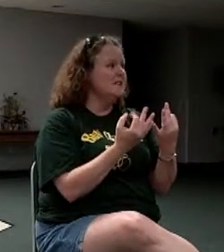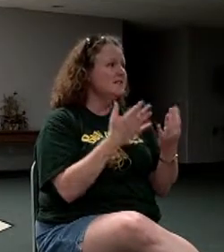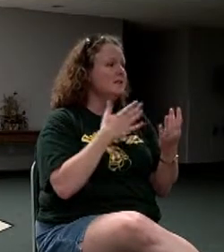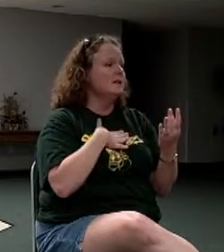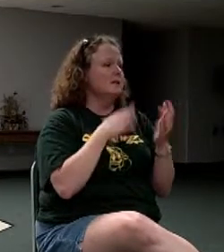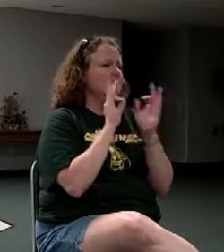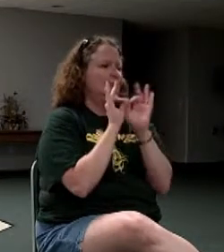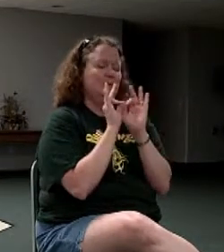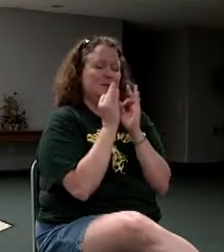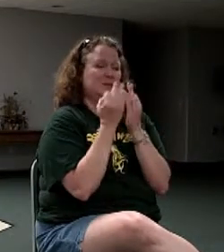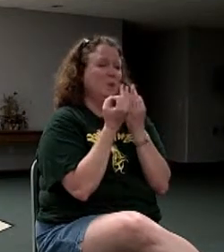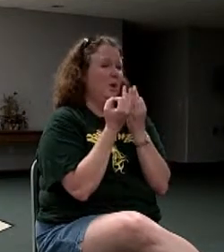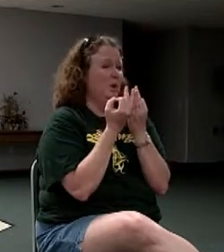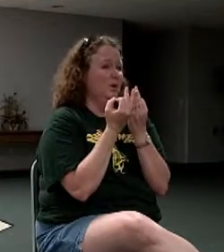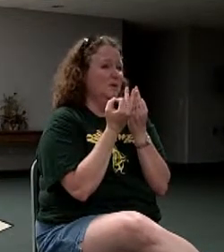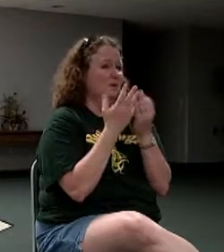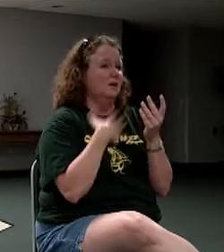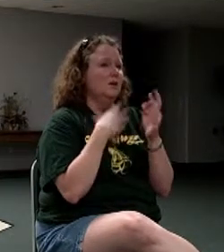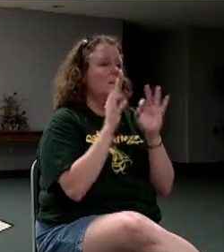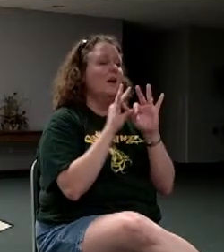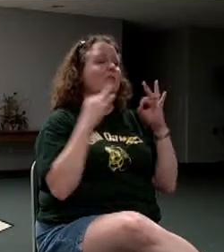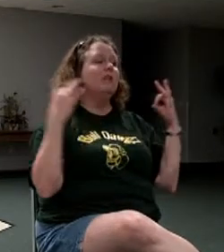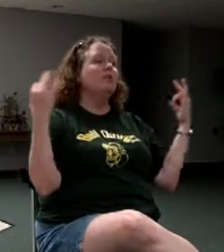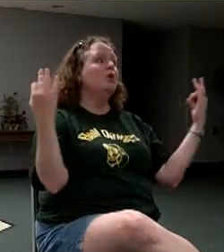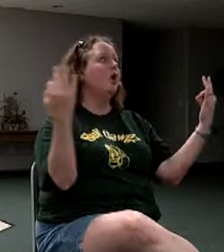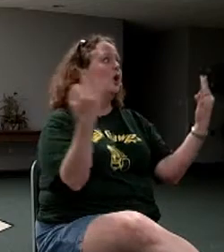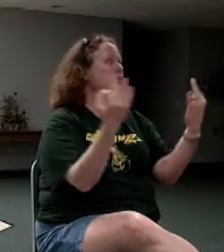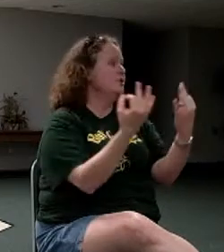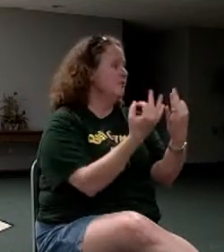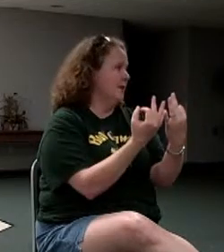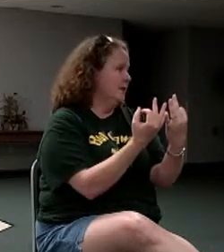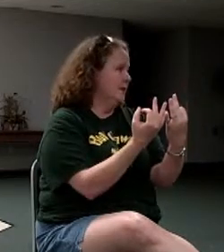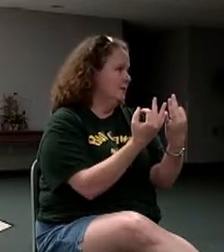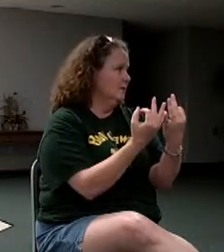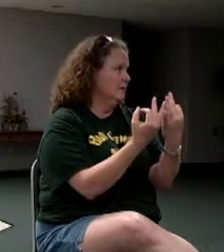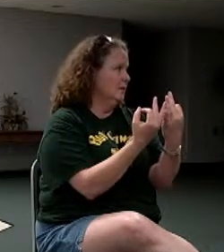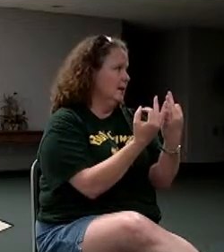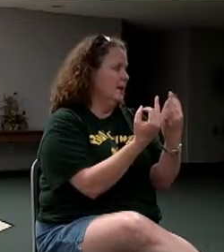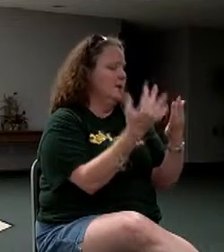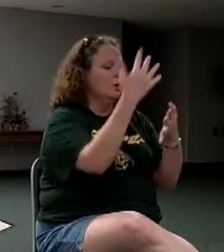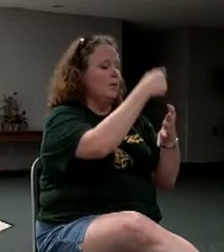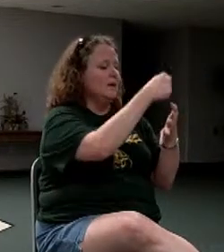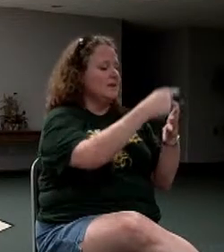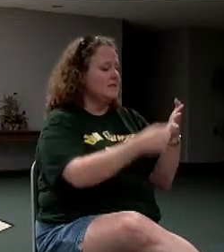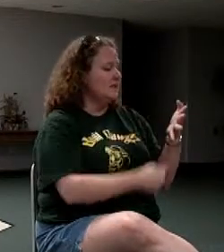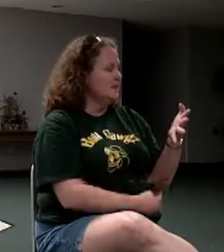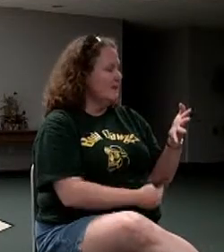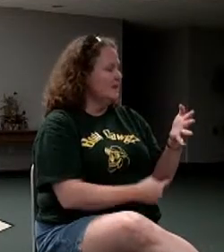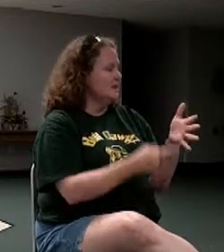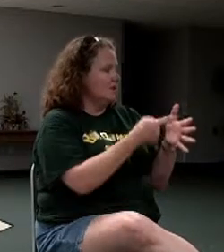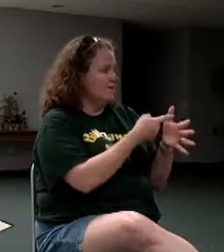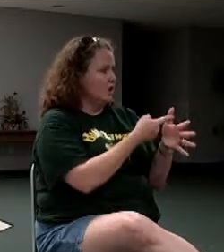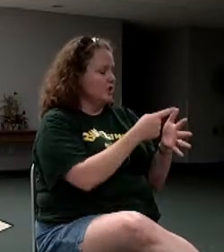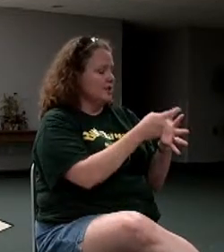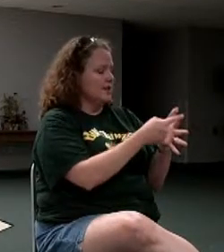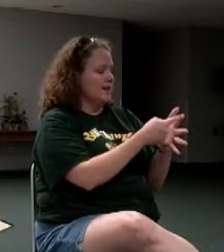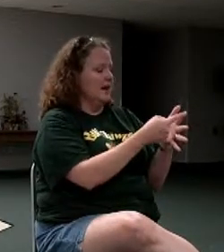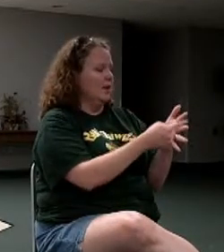medium-sized. My family's small. Or I have a very large family. Okay. We listed things: first, second,